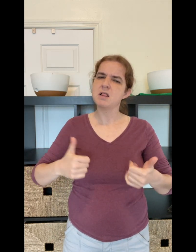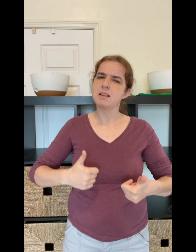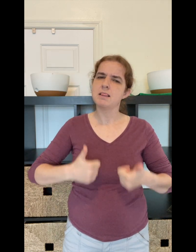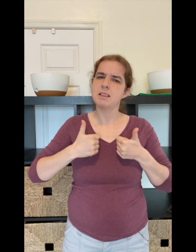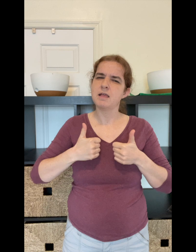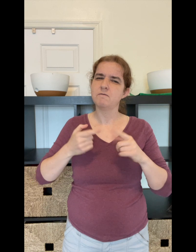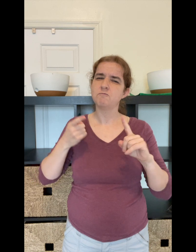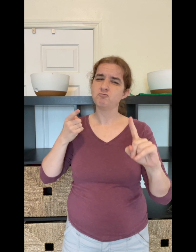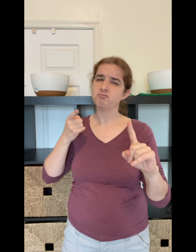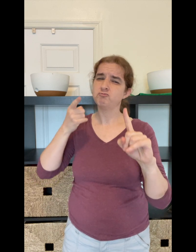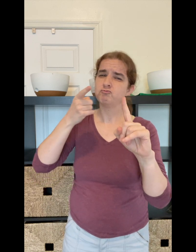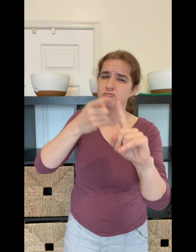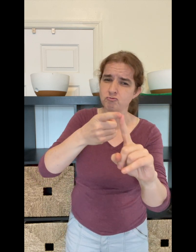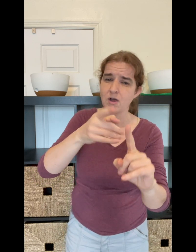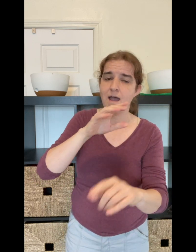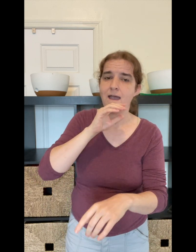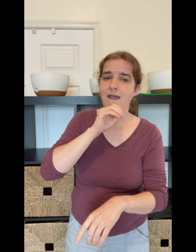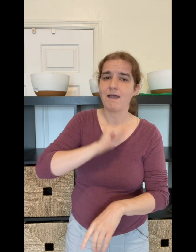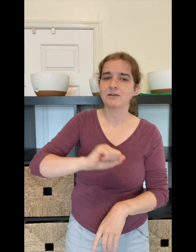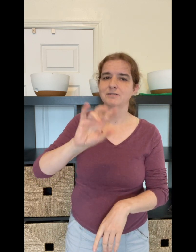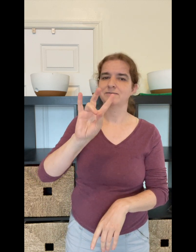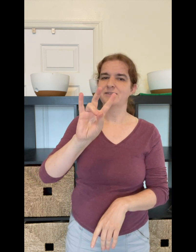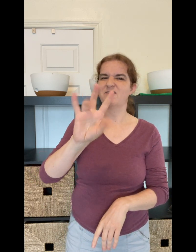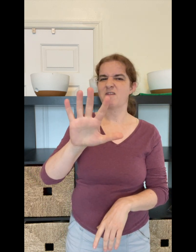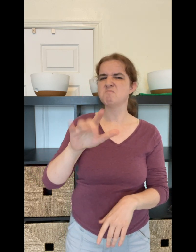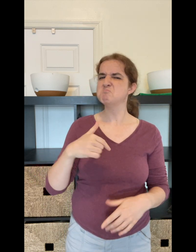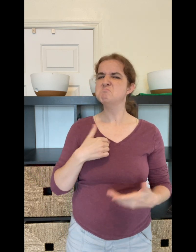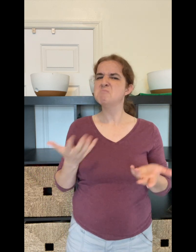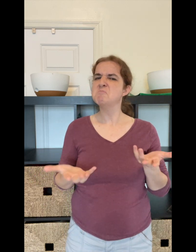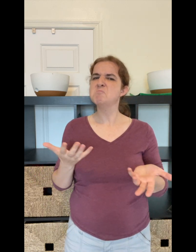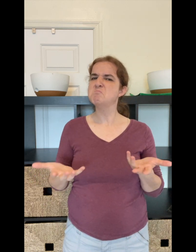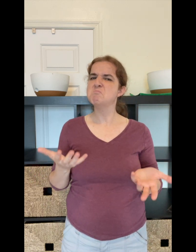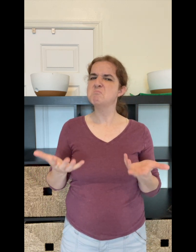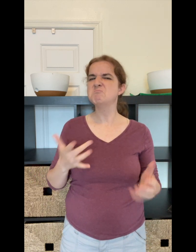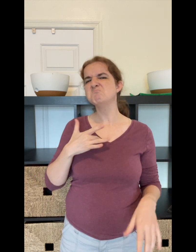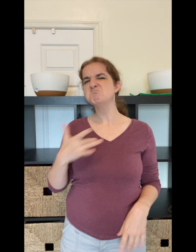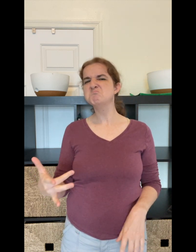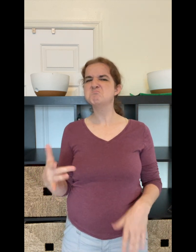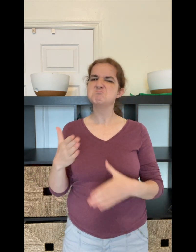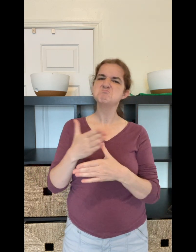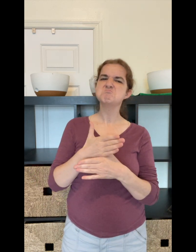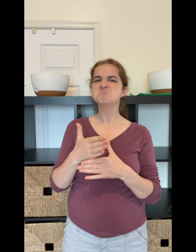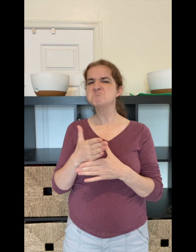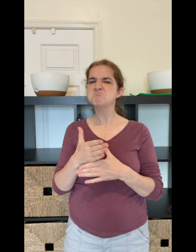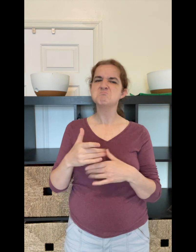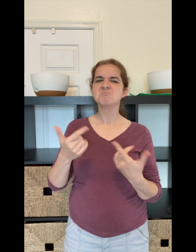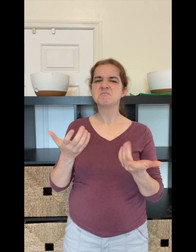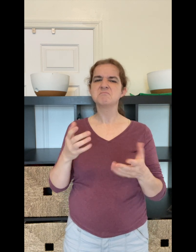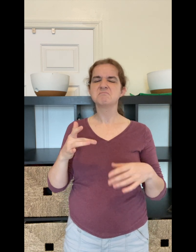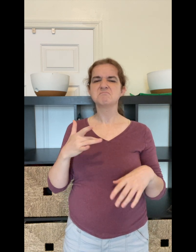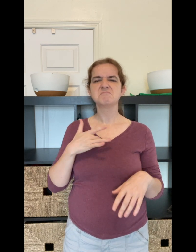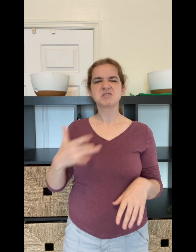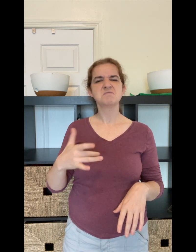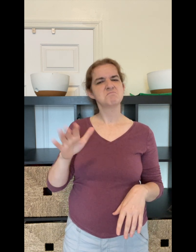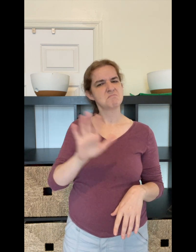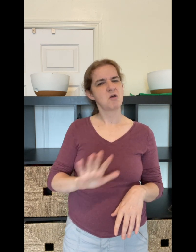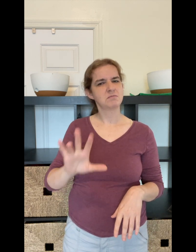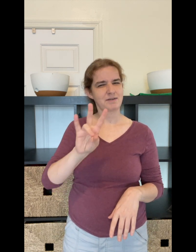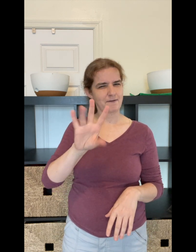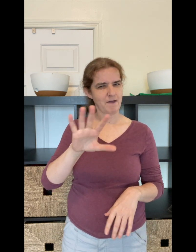myself in the future, maybe I will live until age 75. I would tend about to